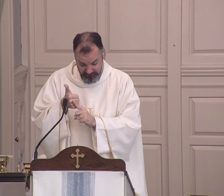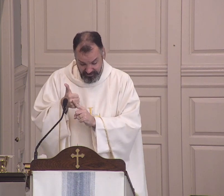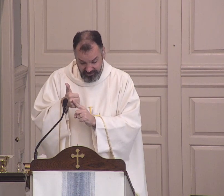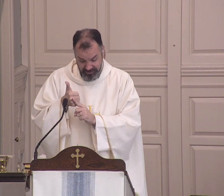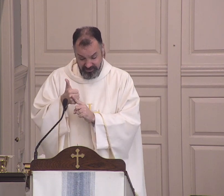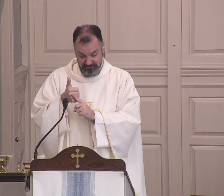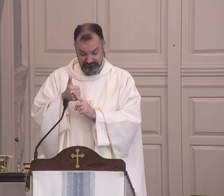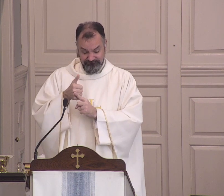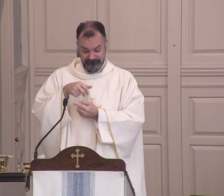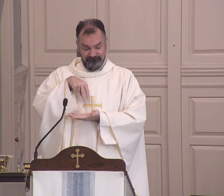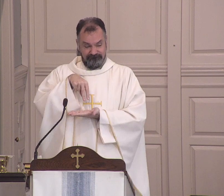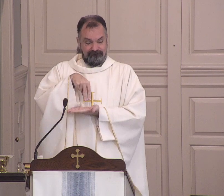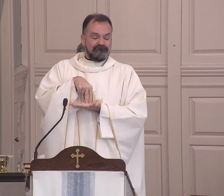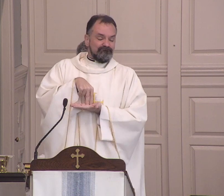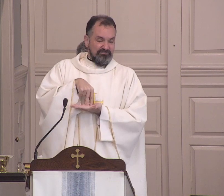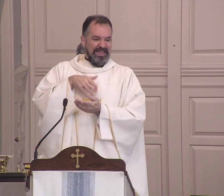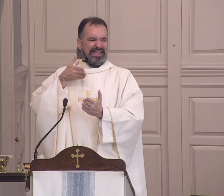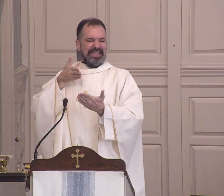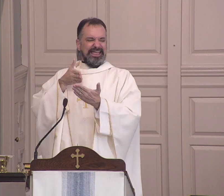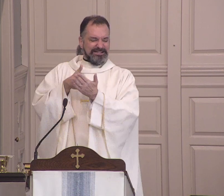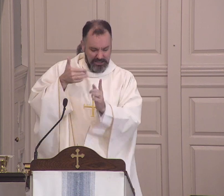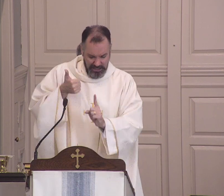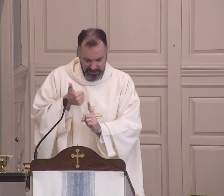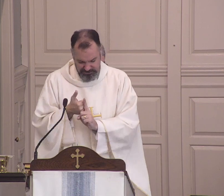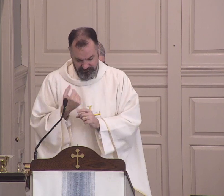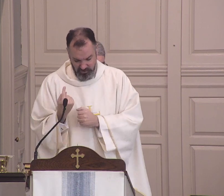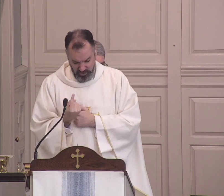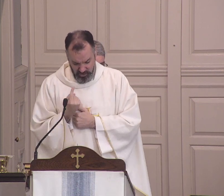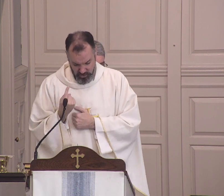And if Satan has risen up against himself